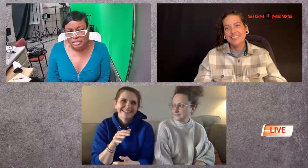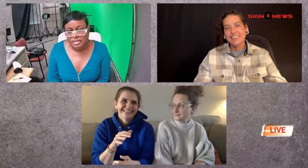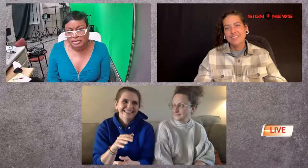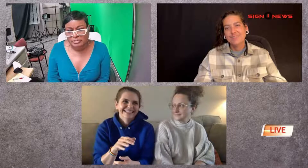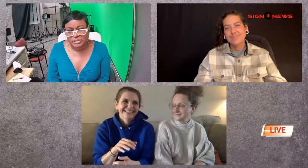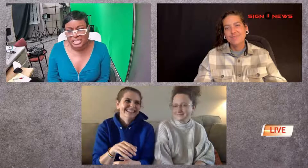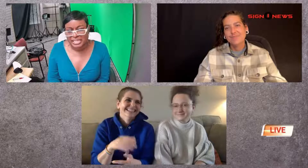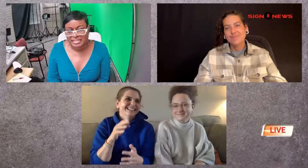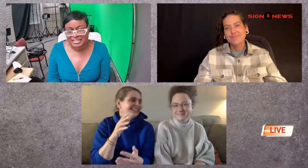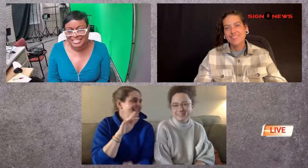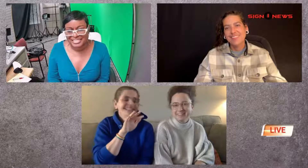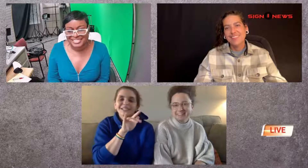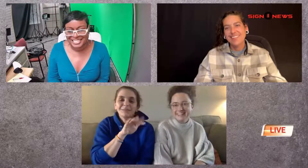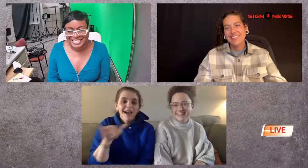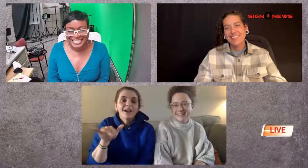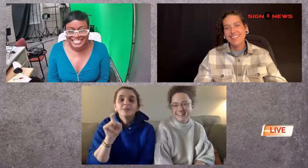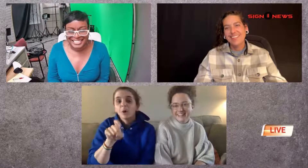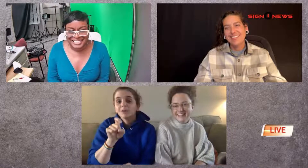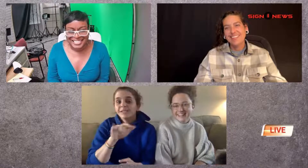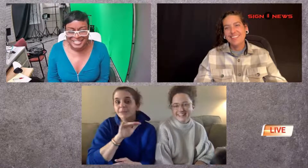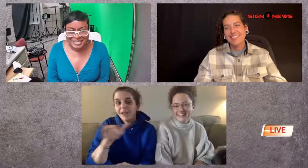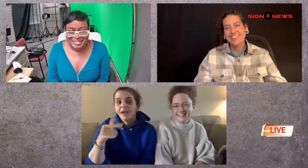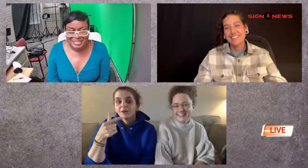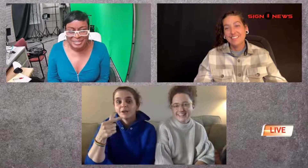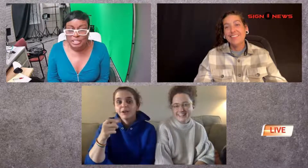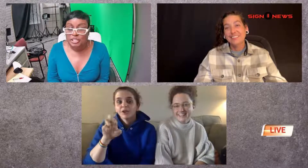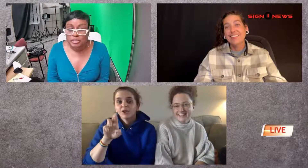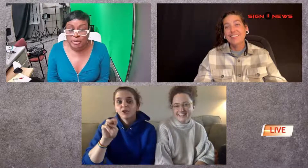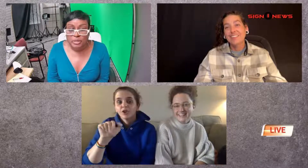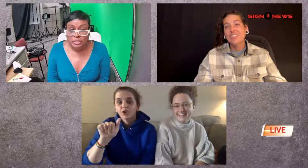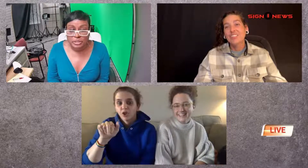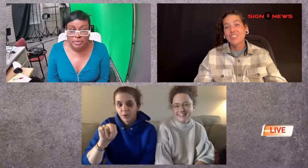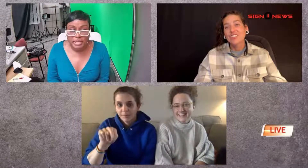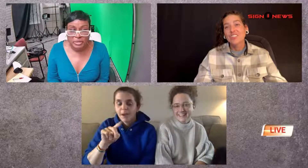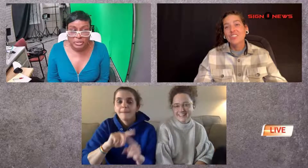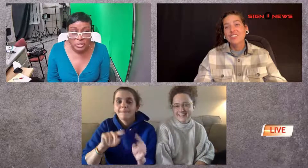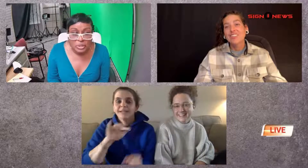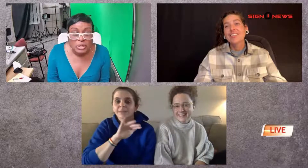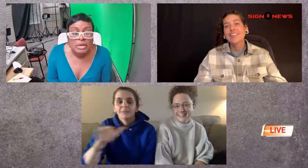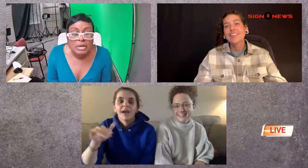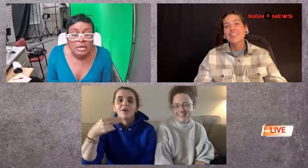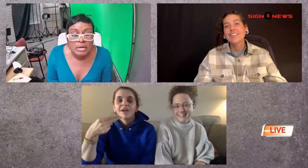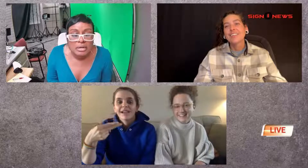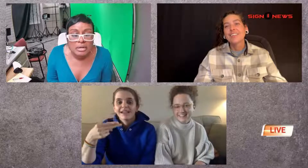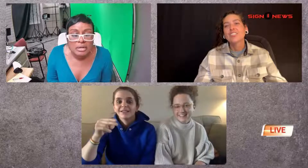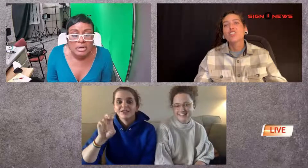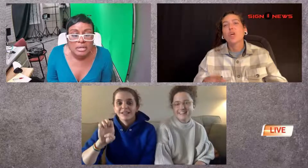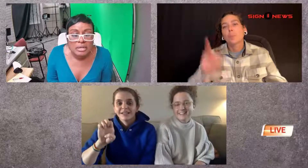this is kind of the first scene, I think. Okay. That she's supposed to